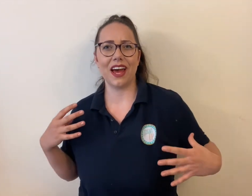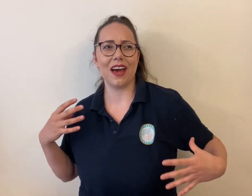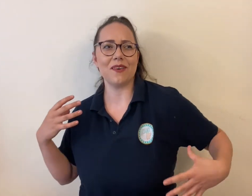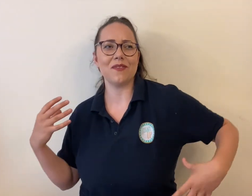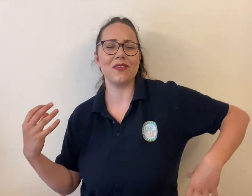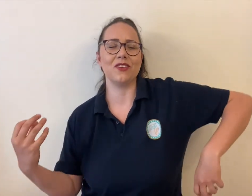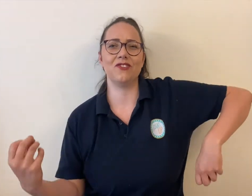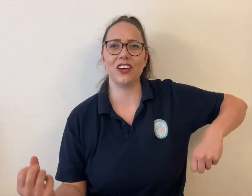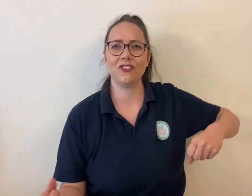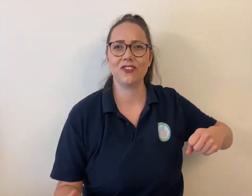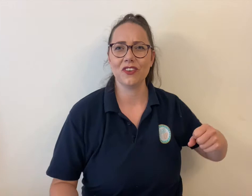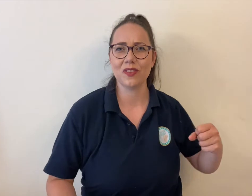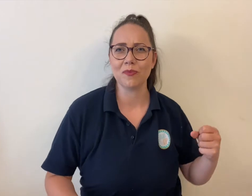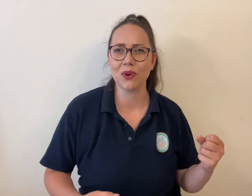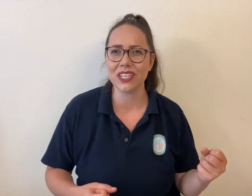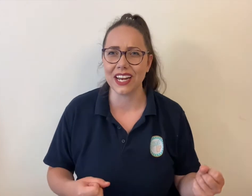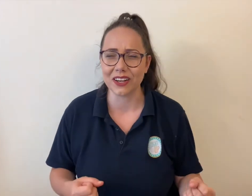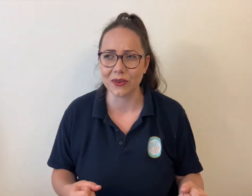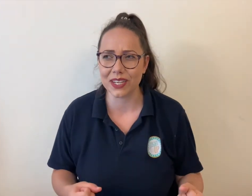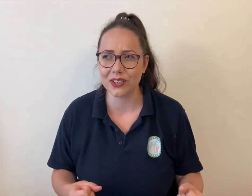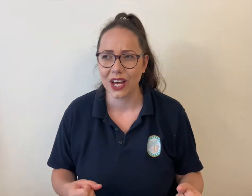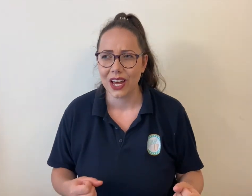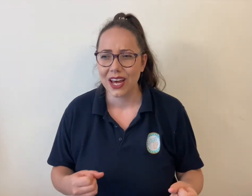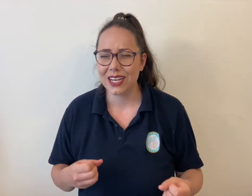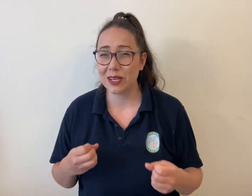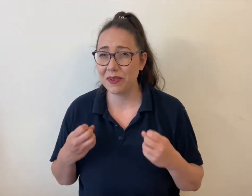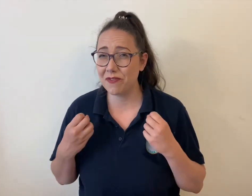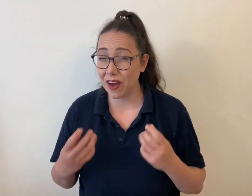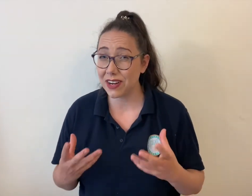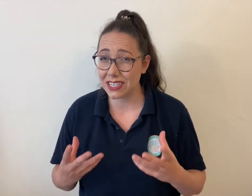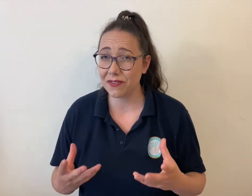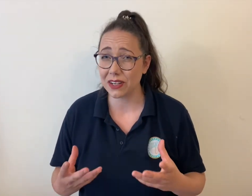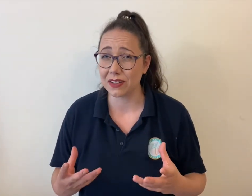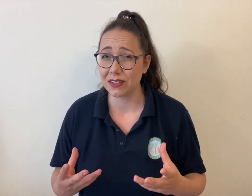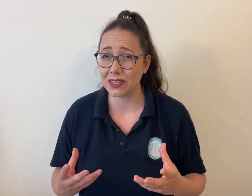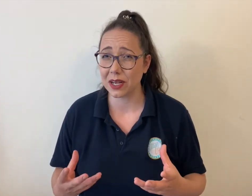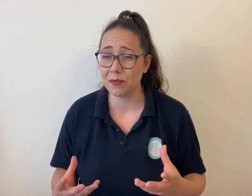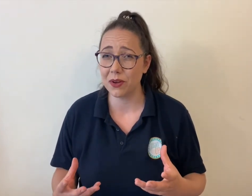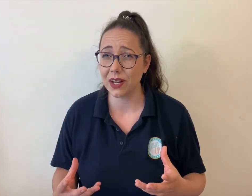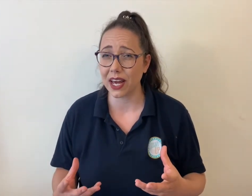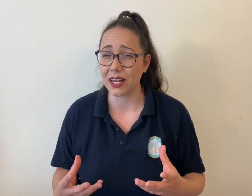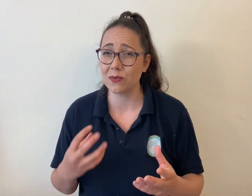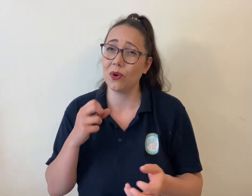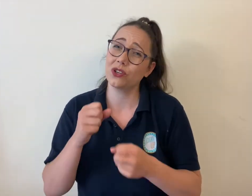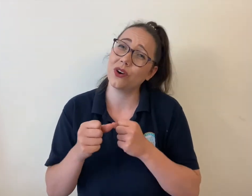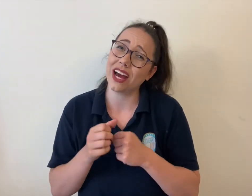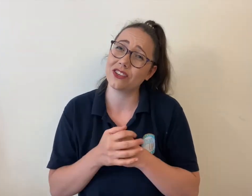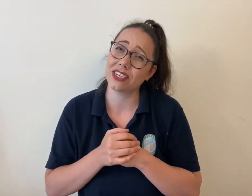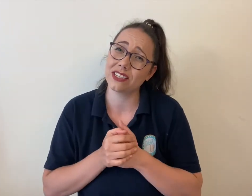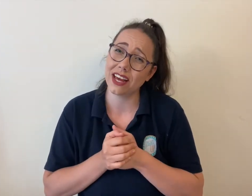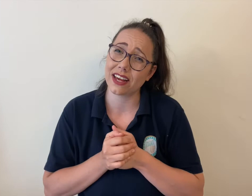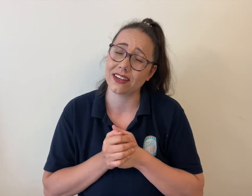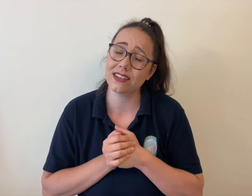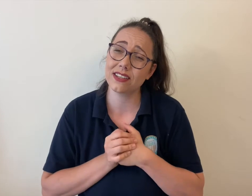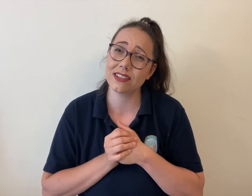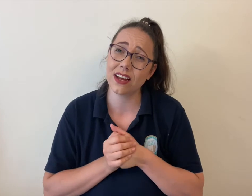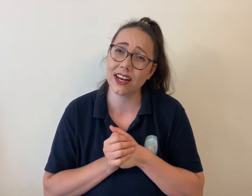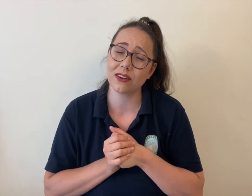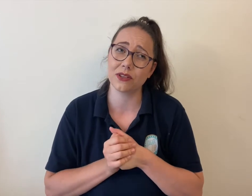have the gestures, the body language, it's going to be very difficult to communicate what you're actually saying. Because in sign language, you